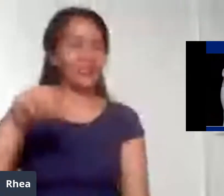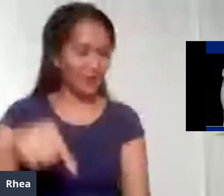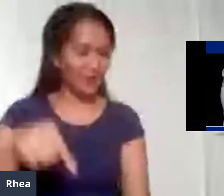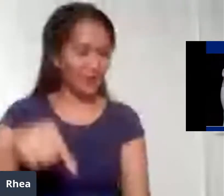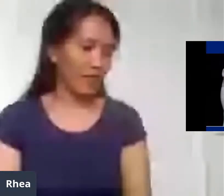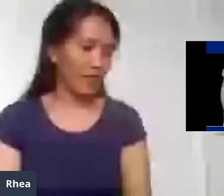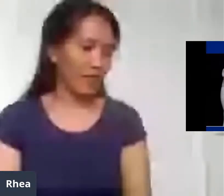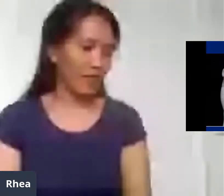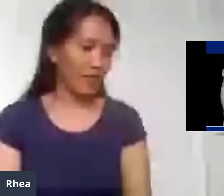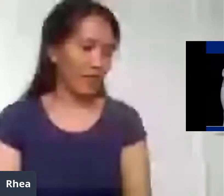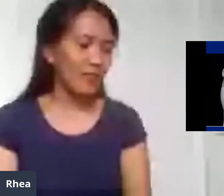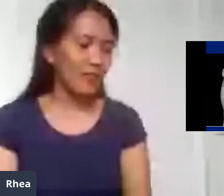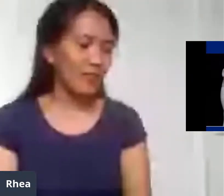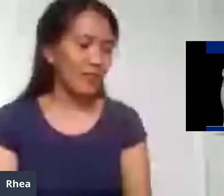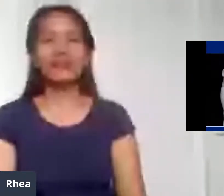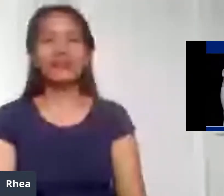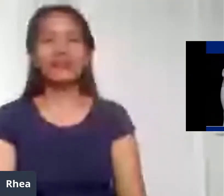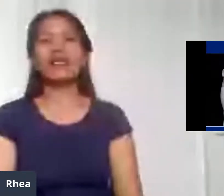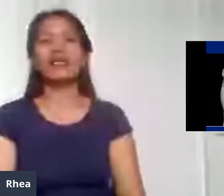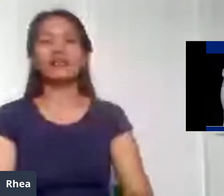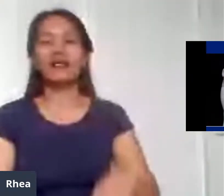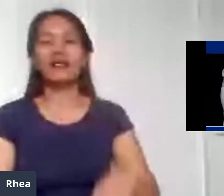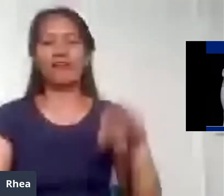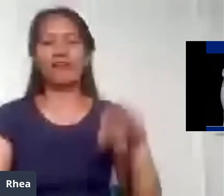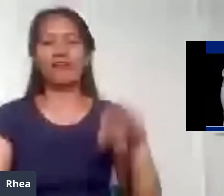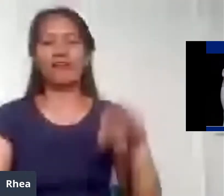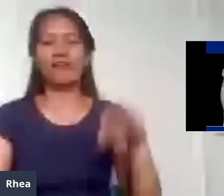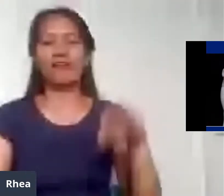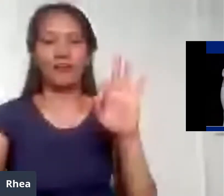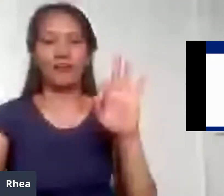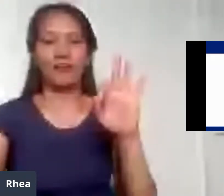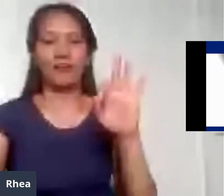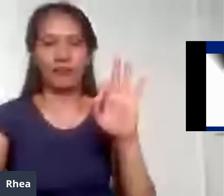ECQ. Okay. Next for letter F.